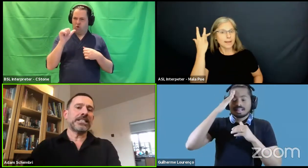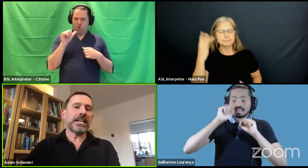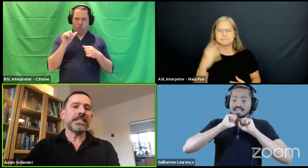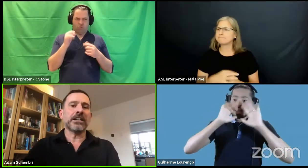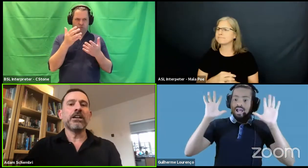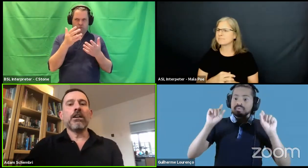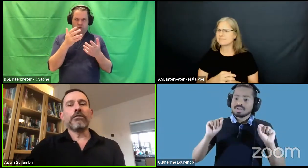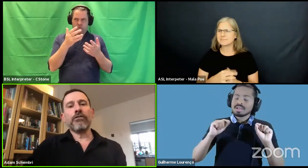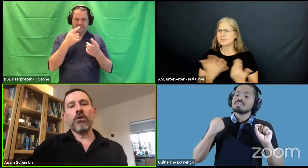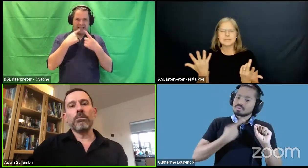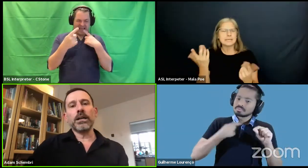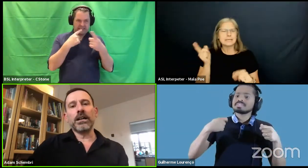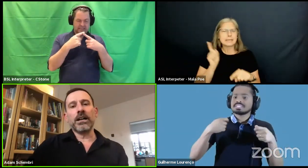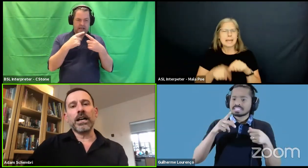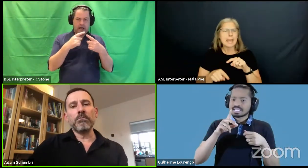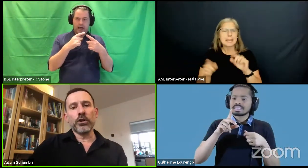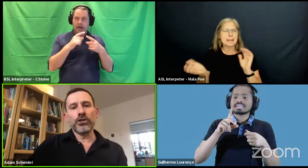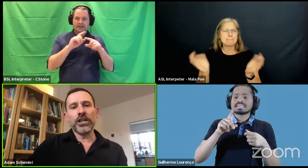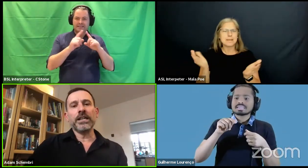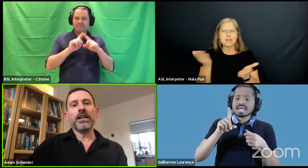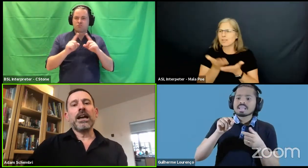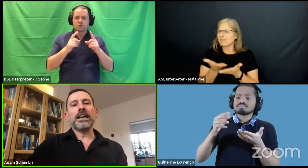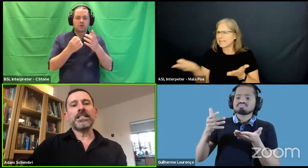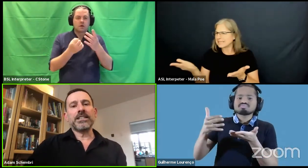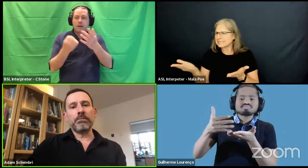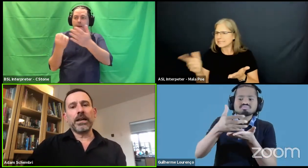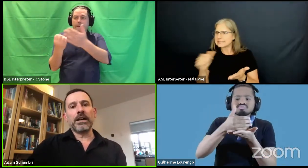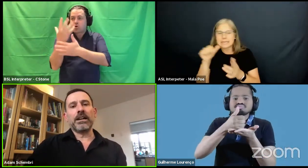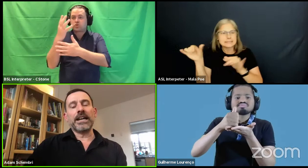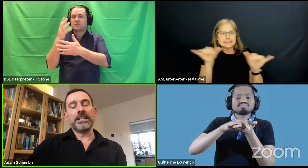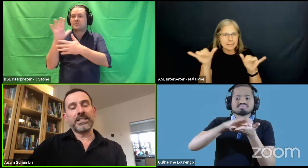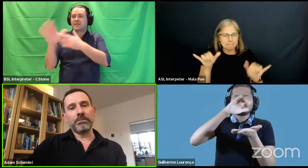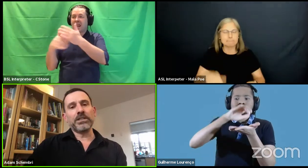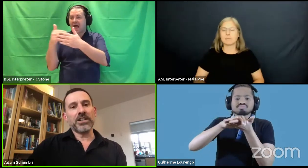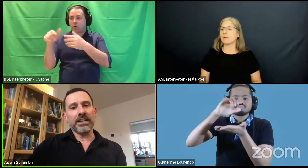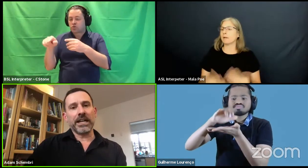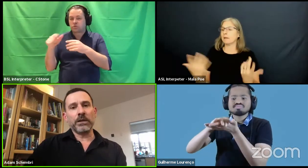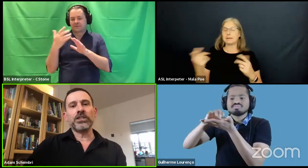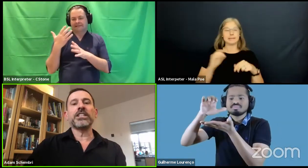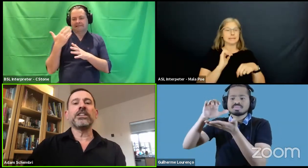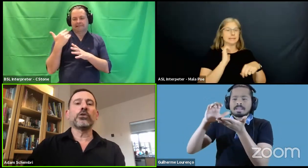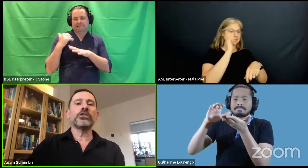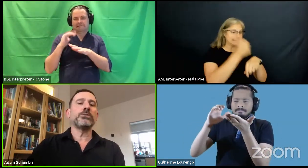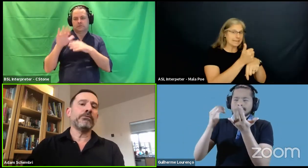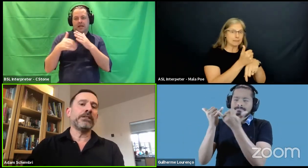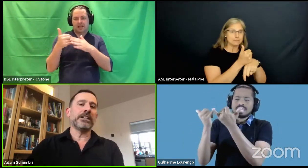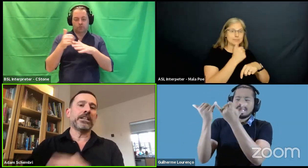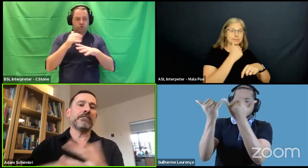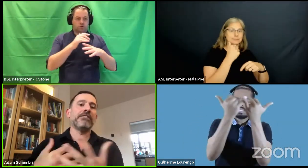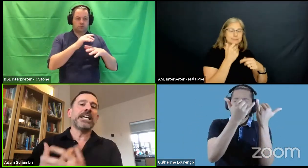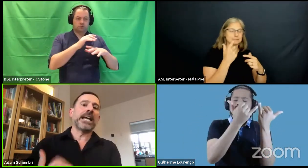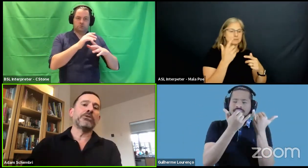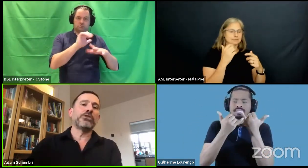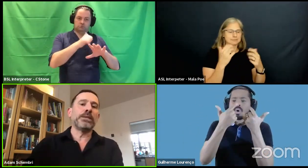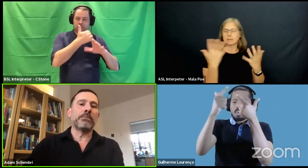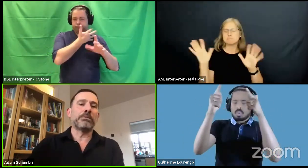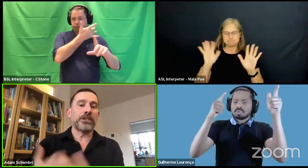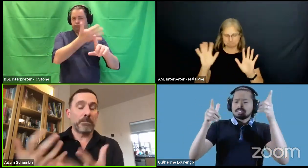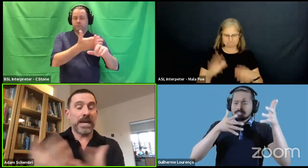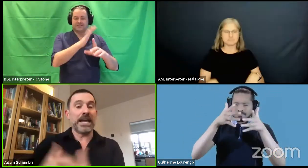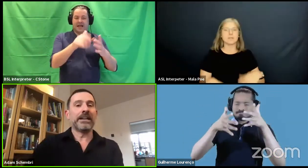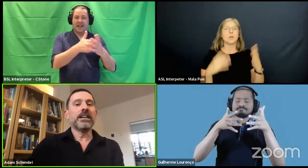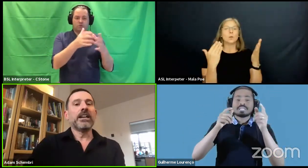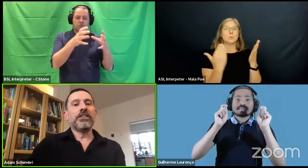similar data from emerging and established sign languages in order to be really able